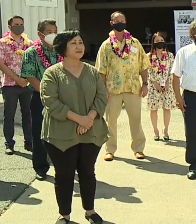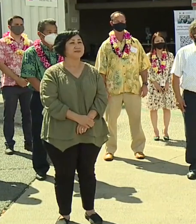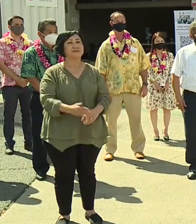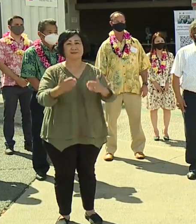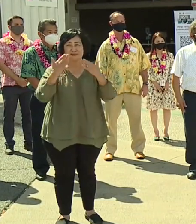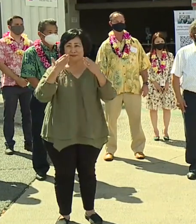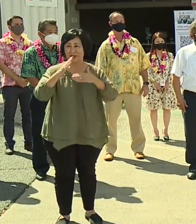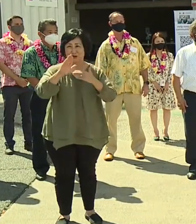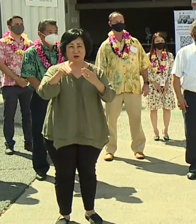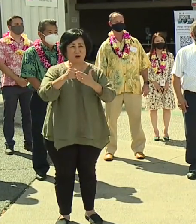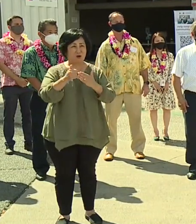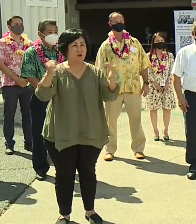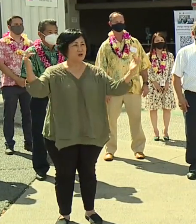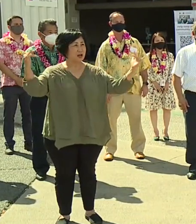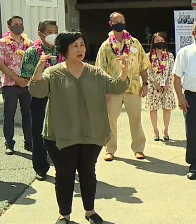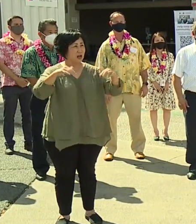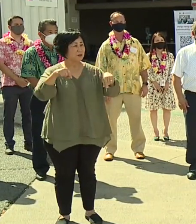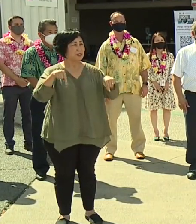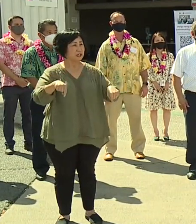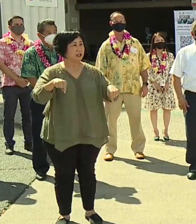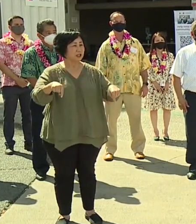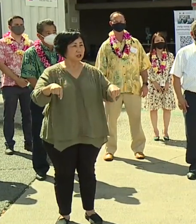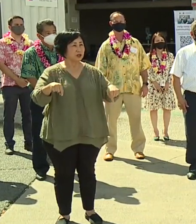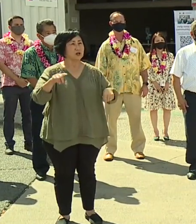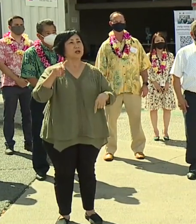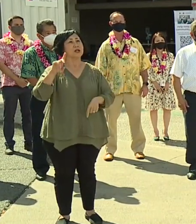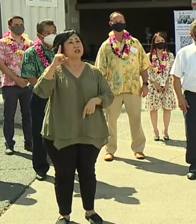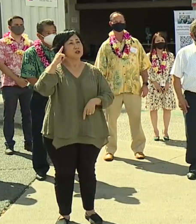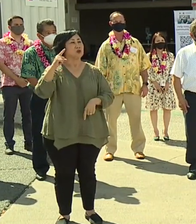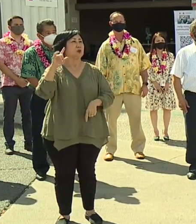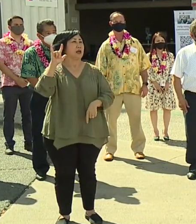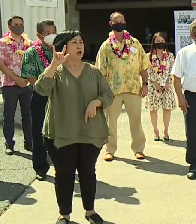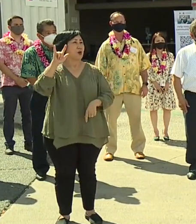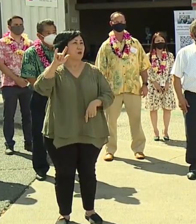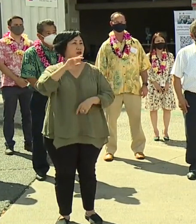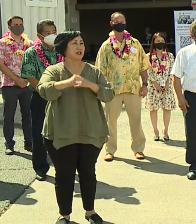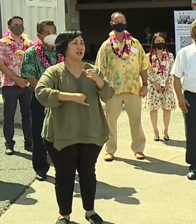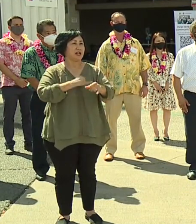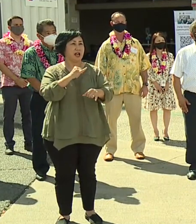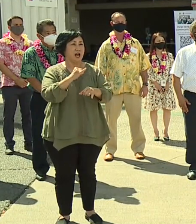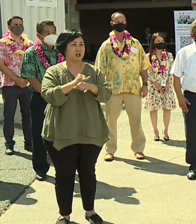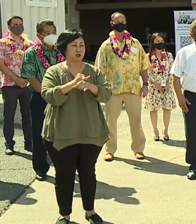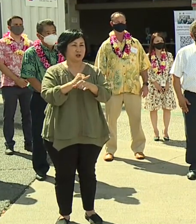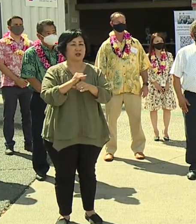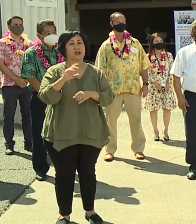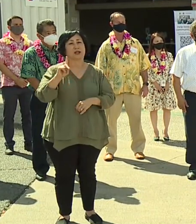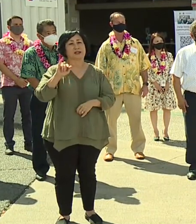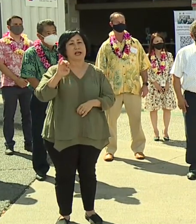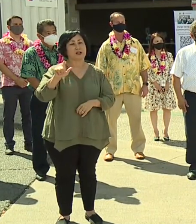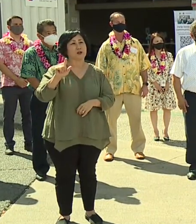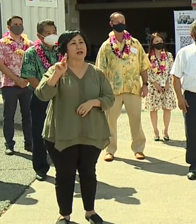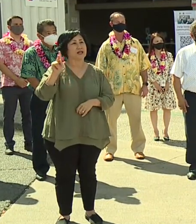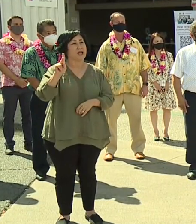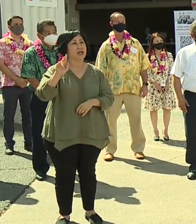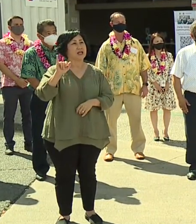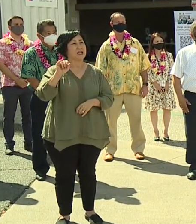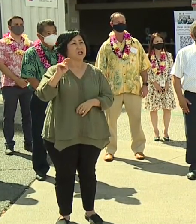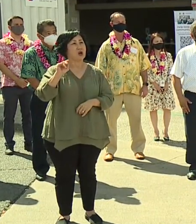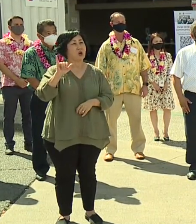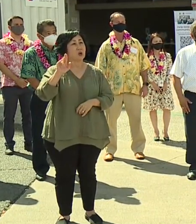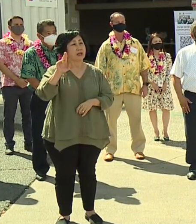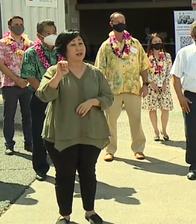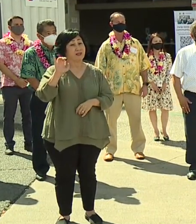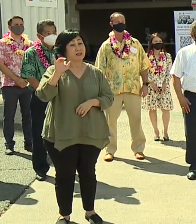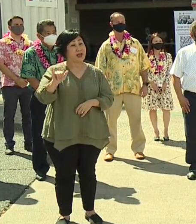I want to thank everyone for coming down here to Daniel K. Inouye International Airport, named after our senior senator,